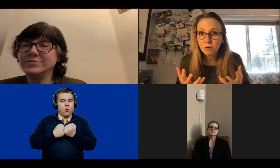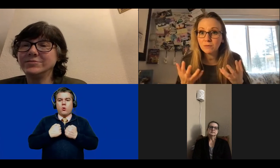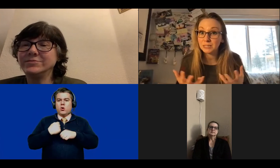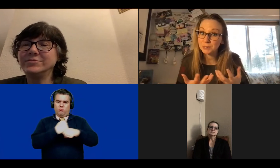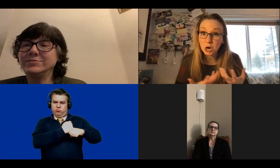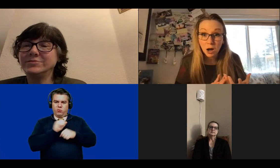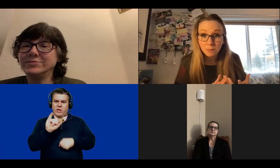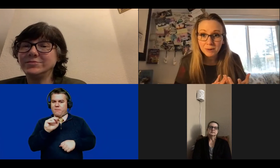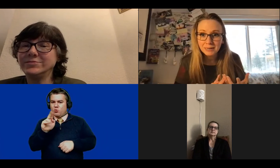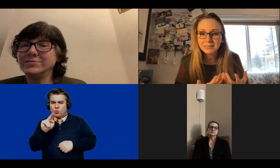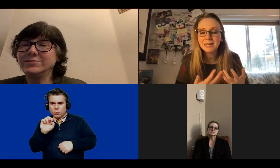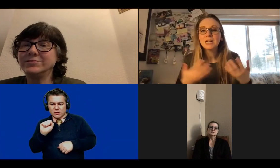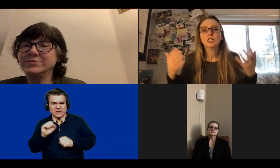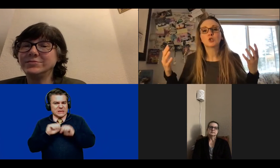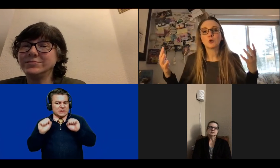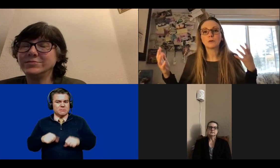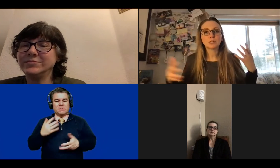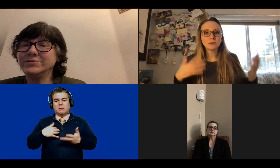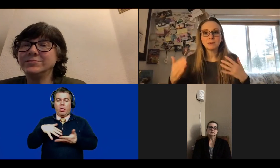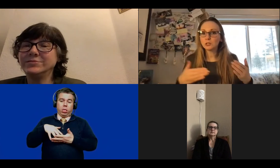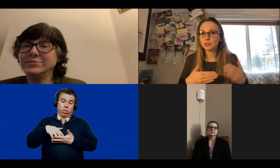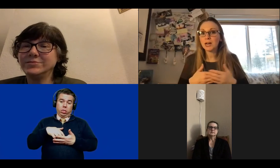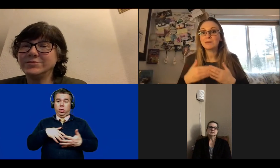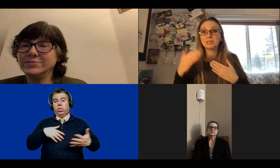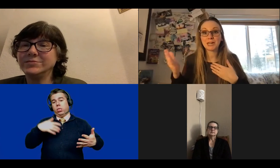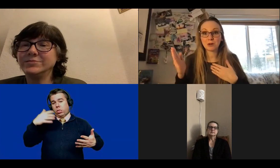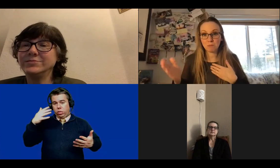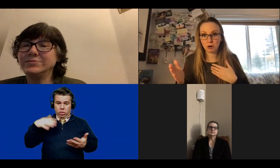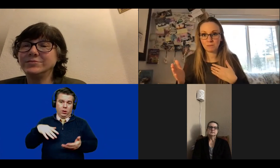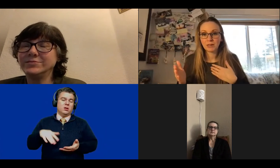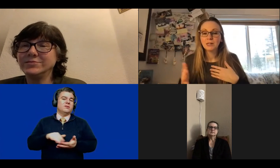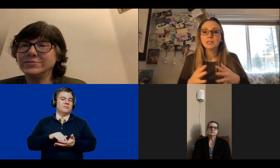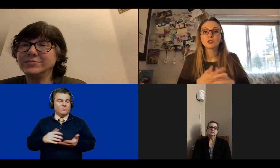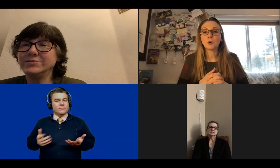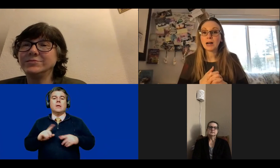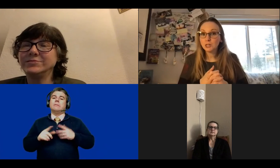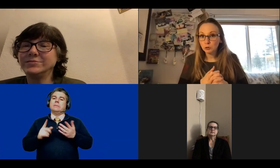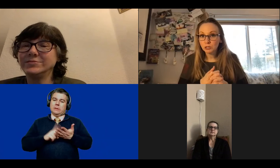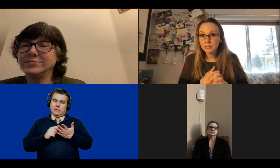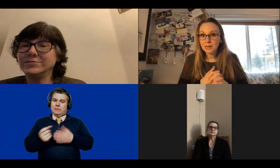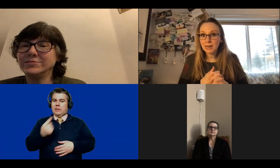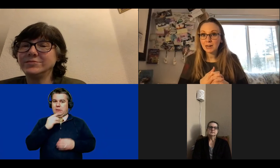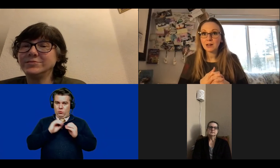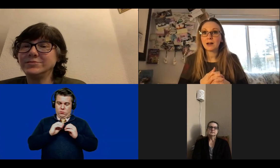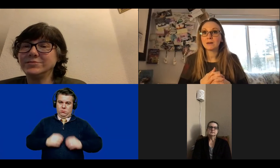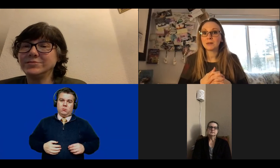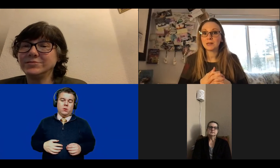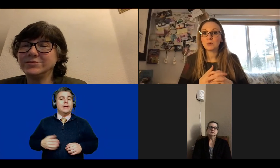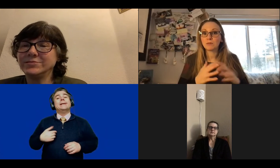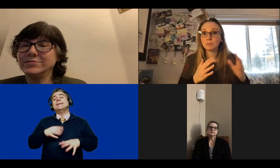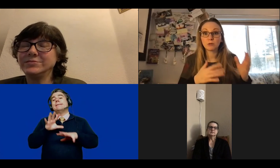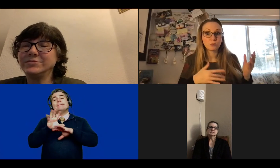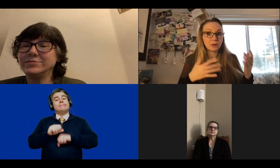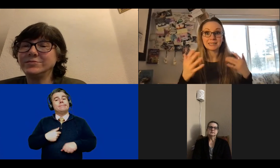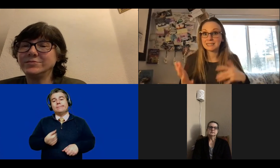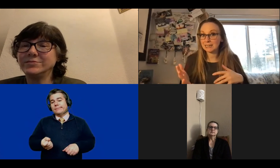even more if it's been compromised. So sometimes there's a time to take more. So I usually take